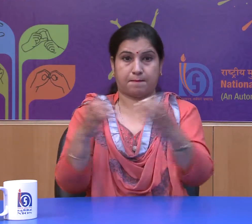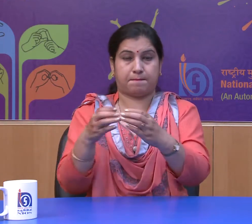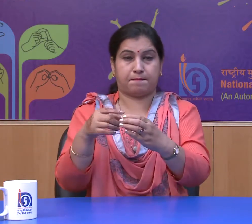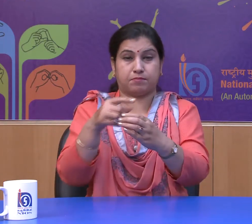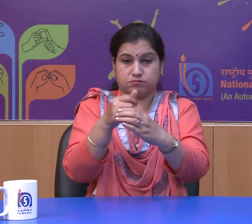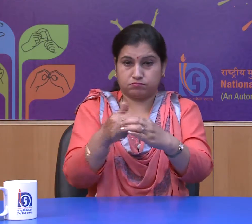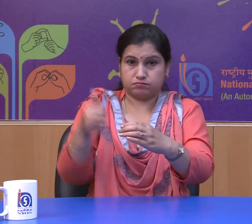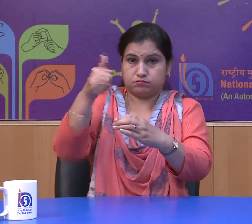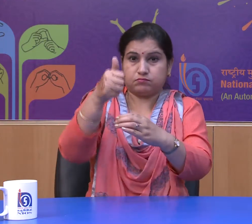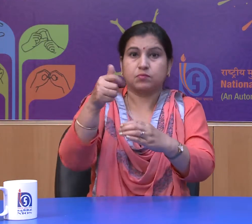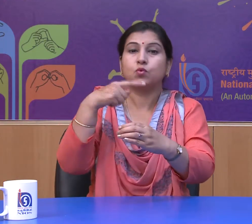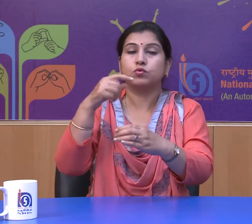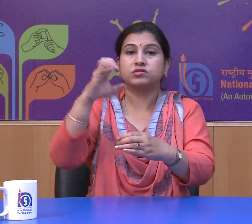Chief Minister.